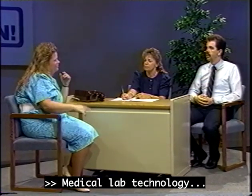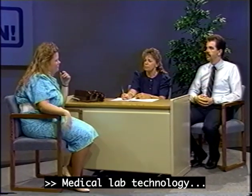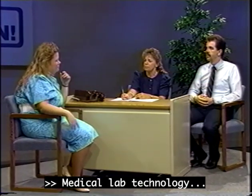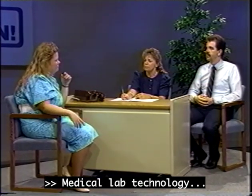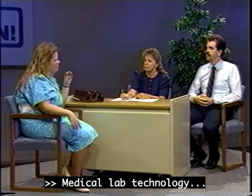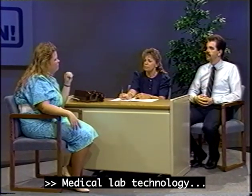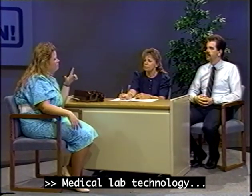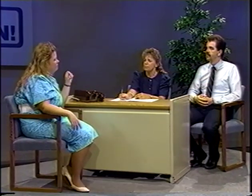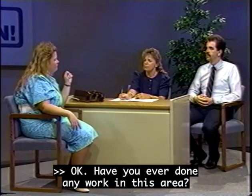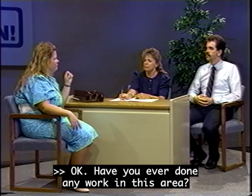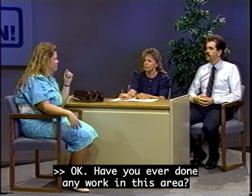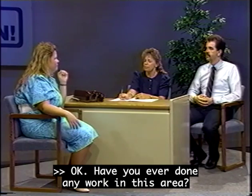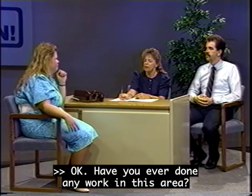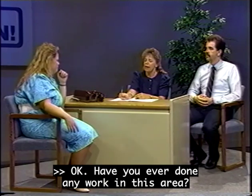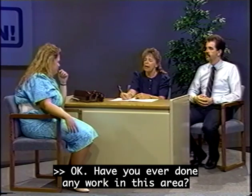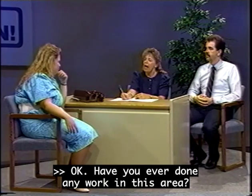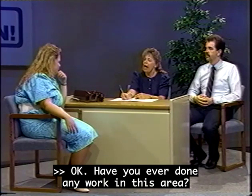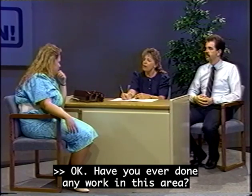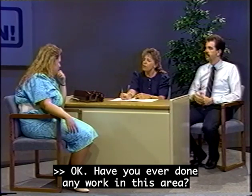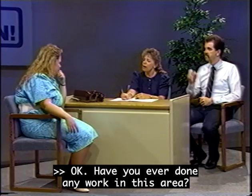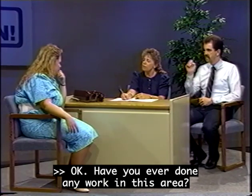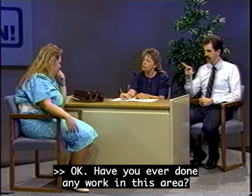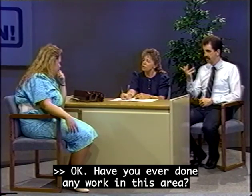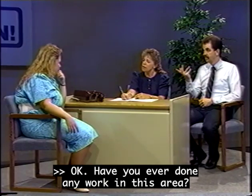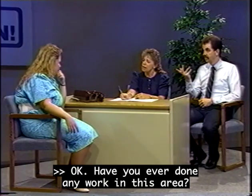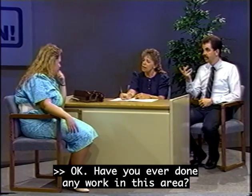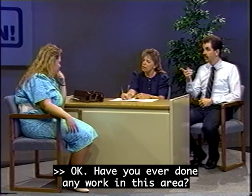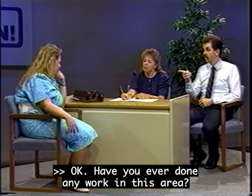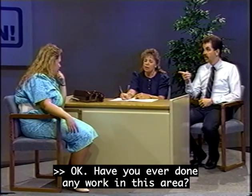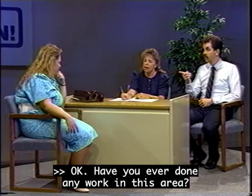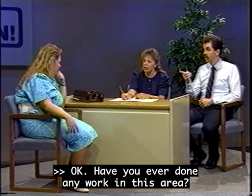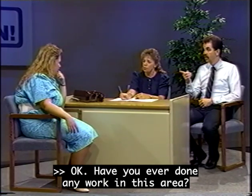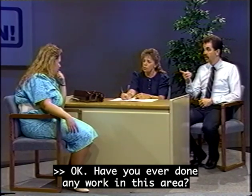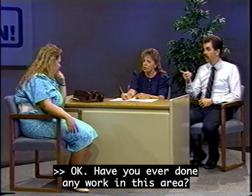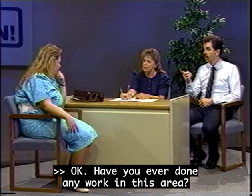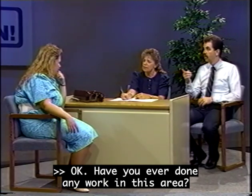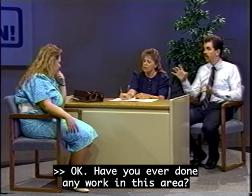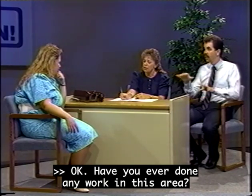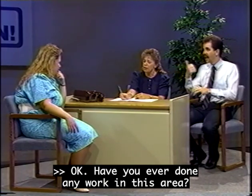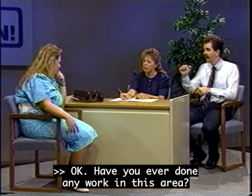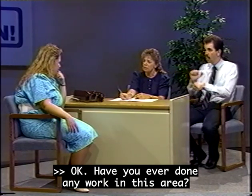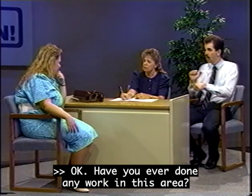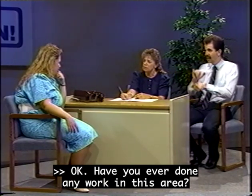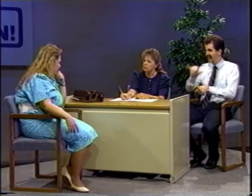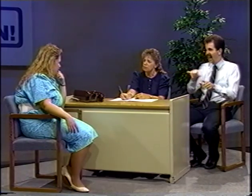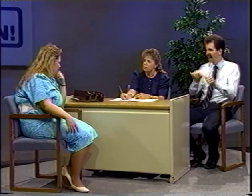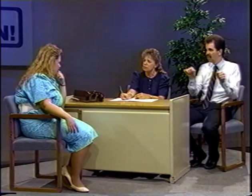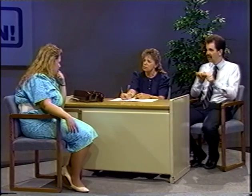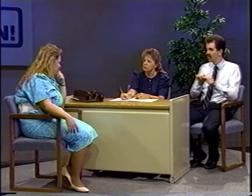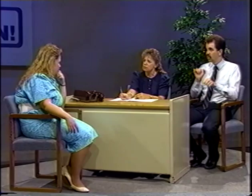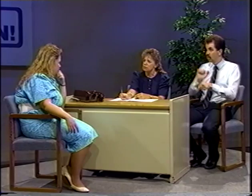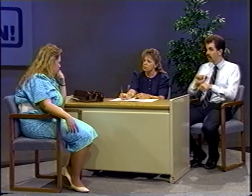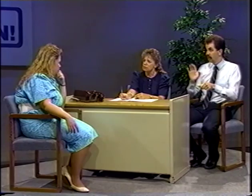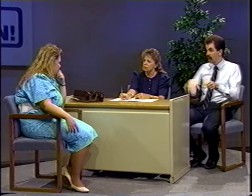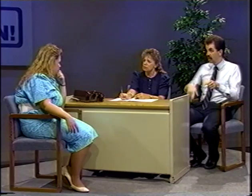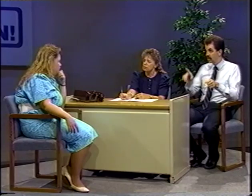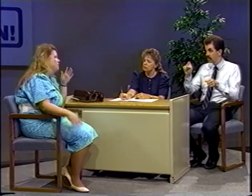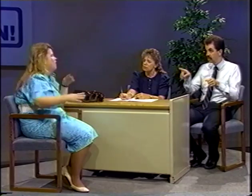Medical lab technology. Okay. Have you ever done MLT. any work in this area?